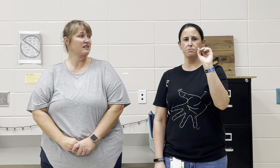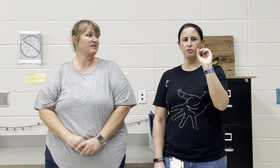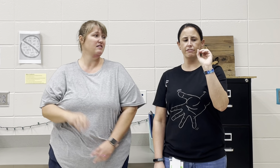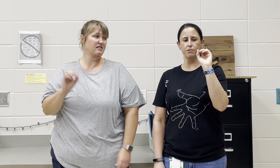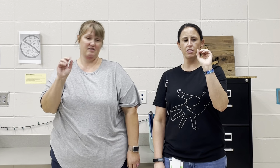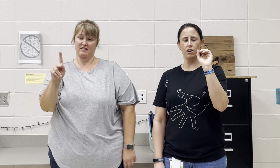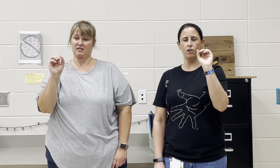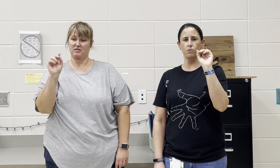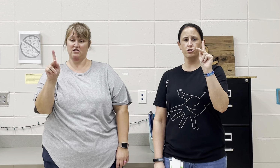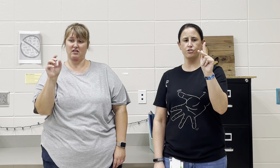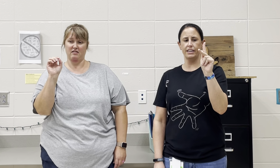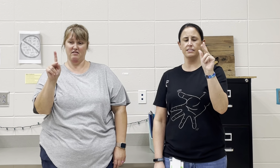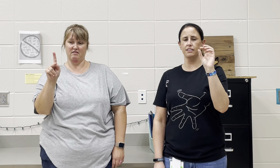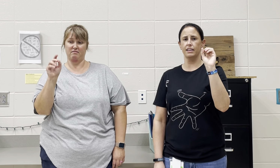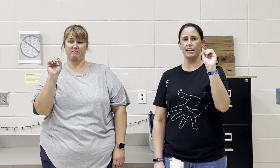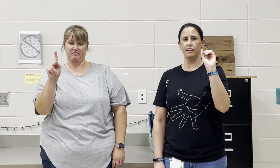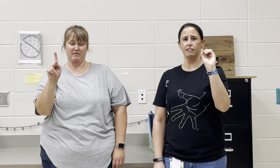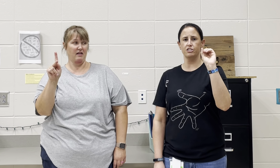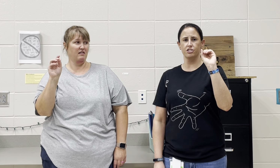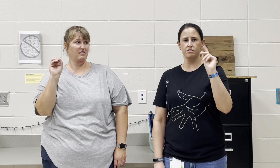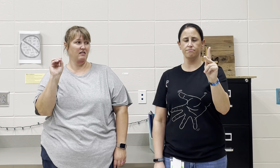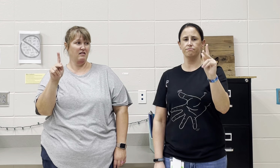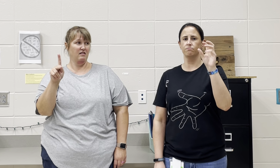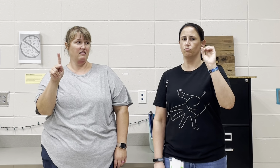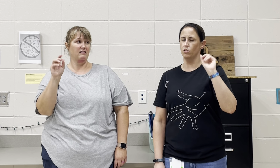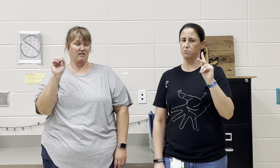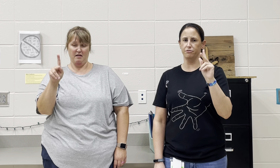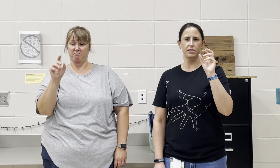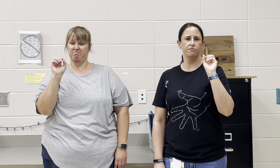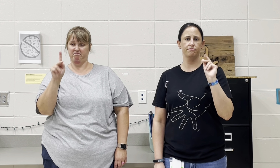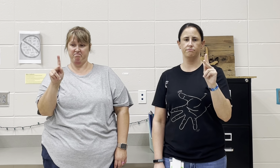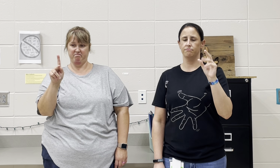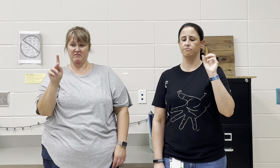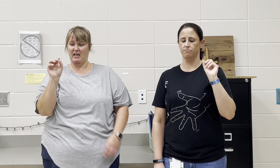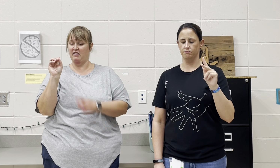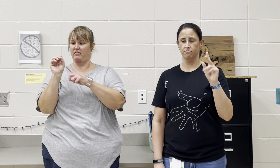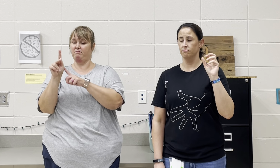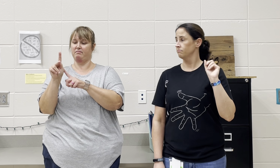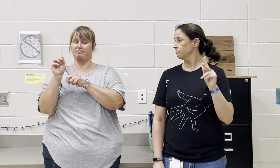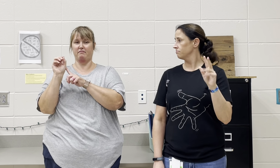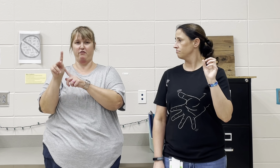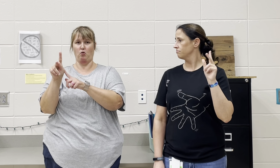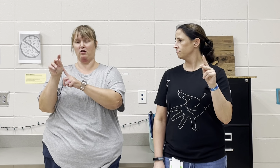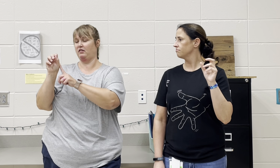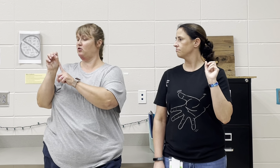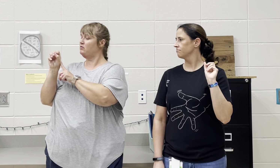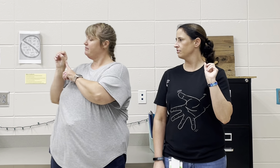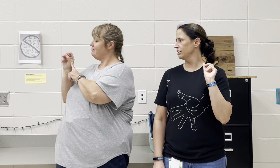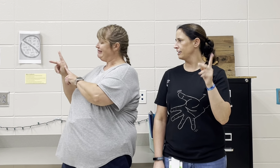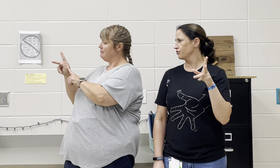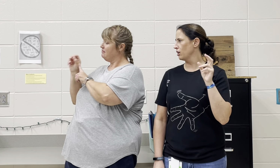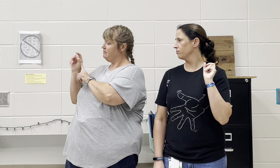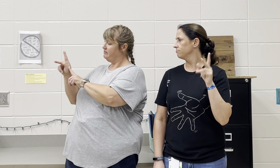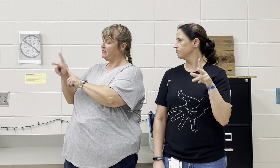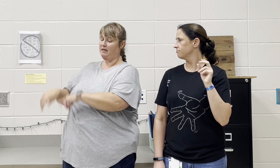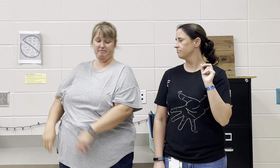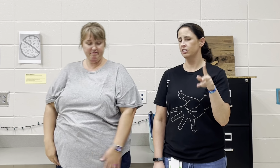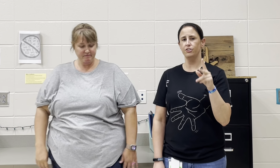moving from the O straight into the K. It's just one movement. Kind of a forward little. Like throw. Yeah. You have